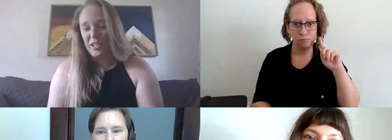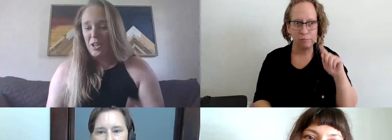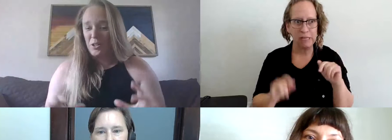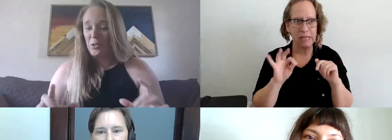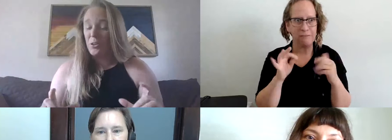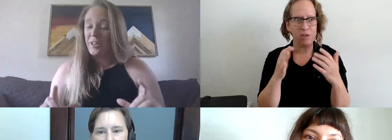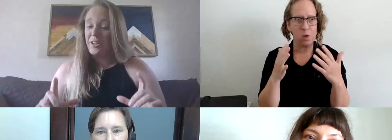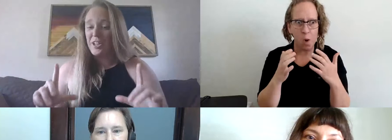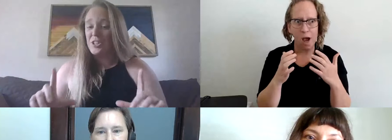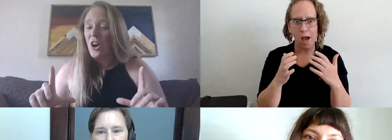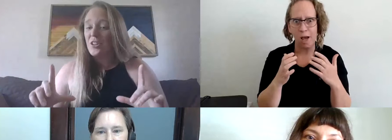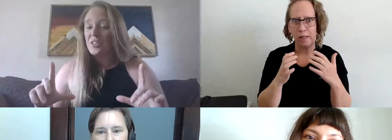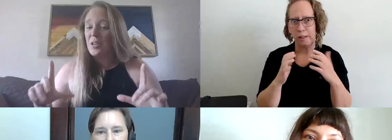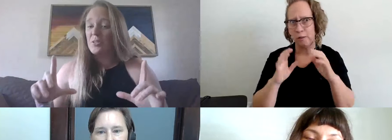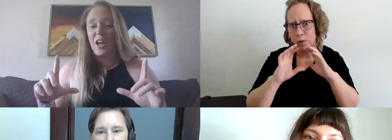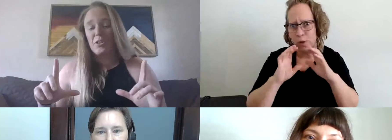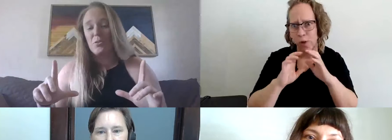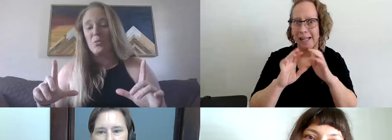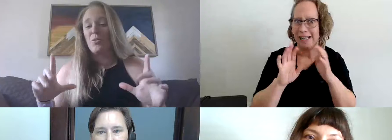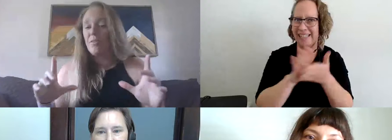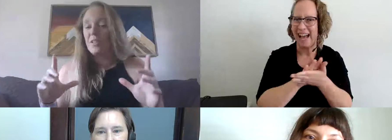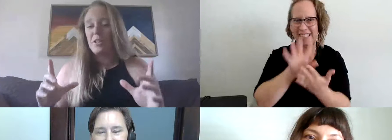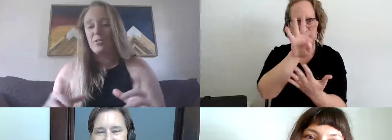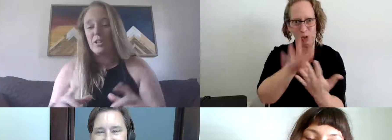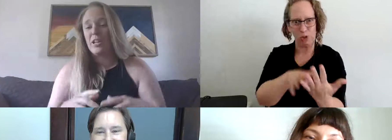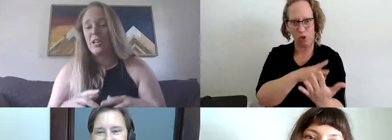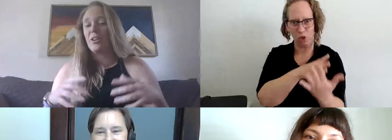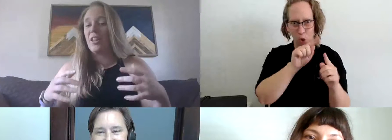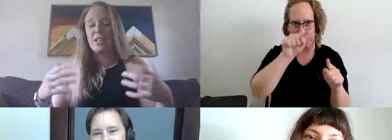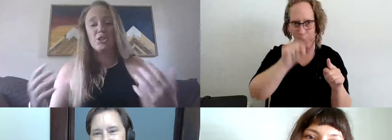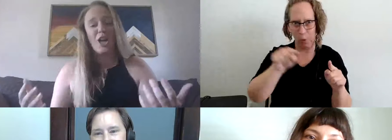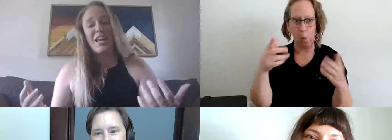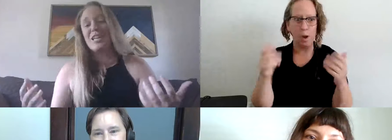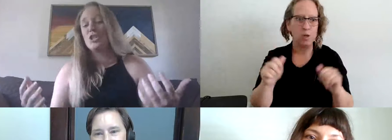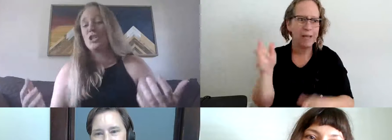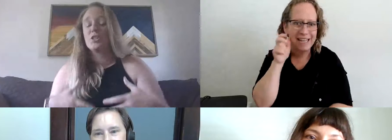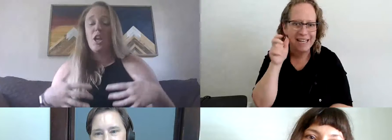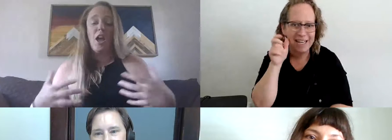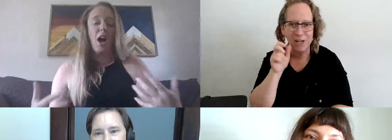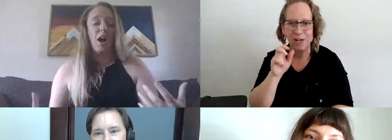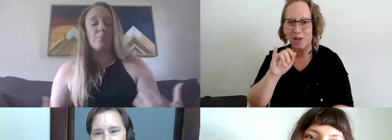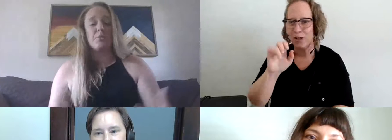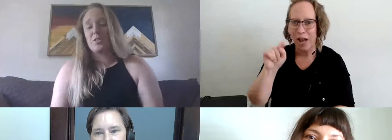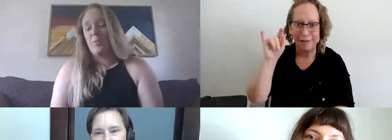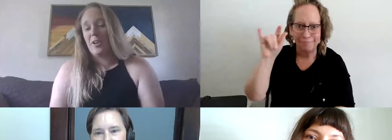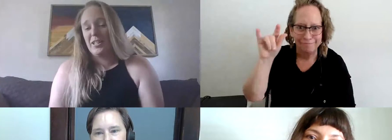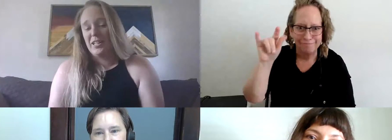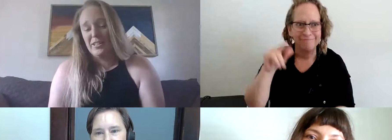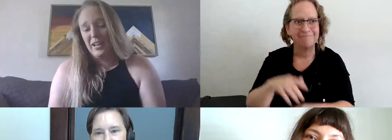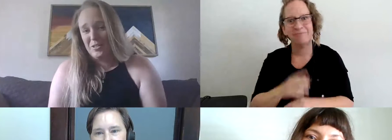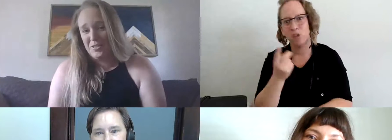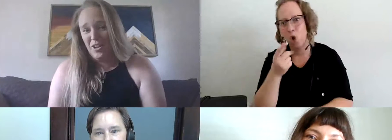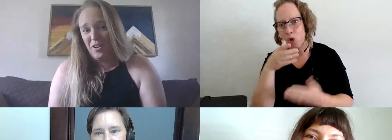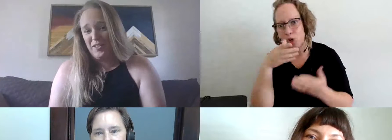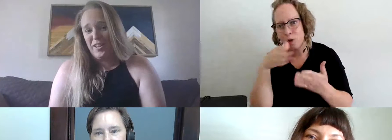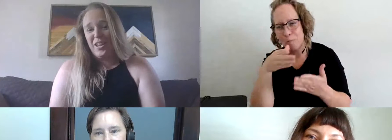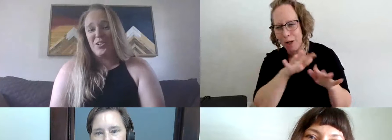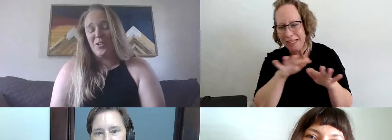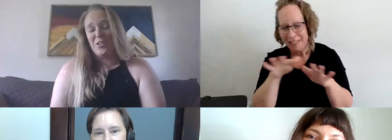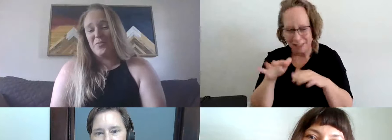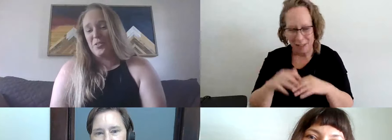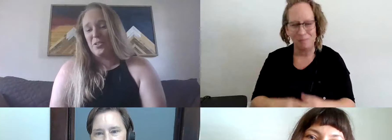want to go and Google, there's a nice chart that will tell you roughly what you can hear, like jet engines, dogs barking, and that kind of